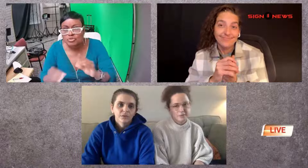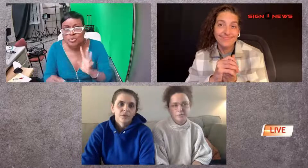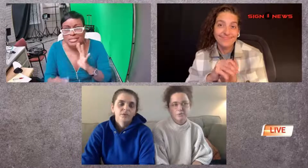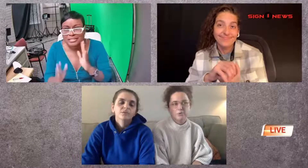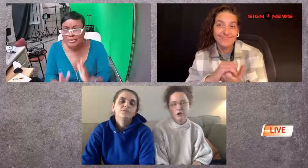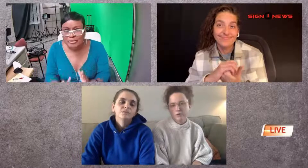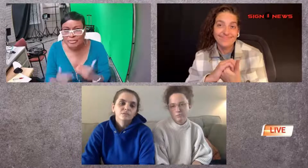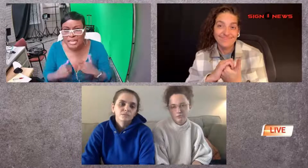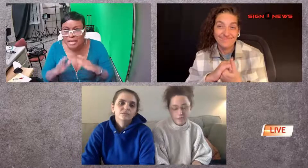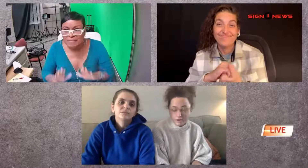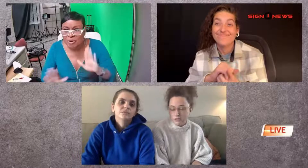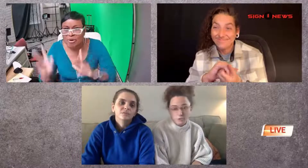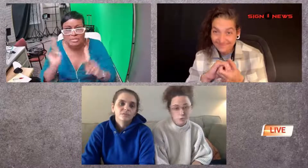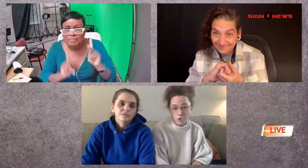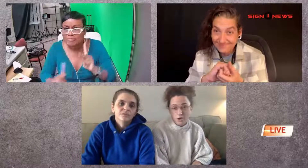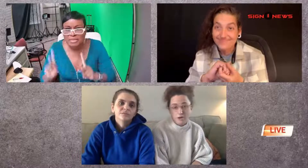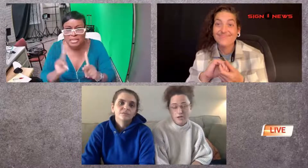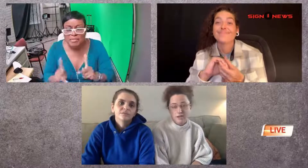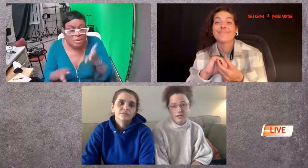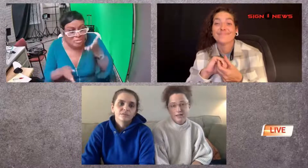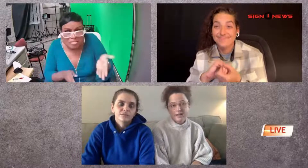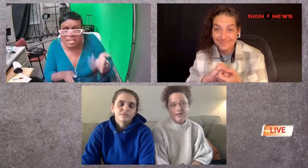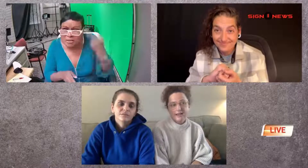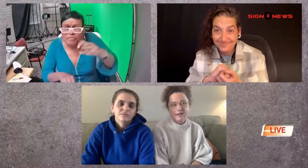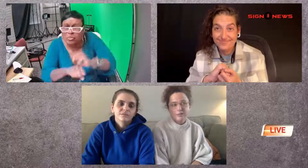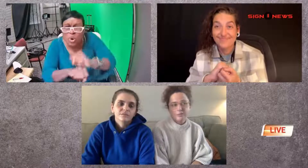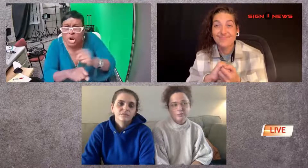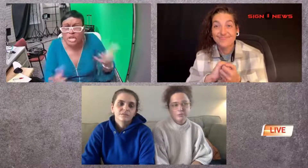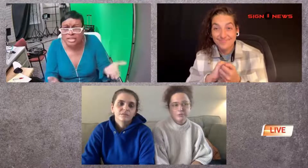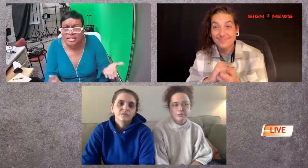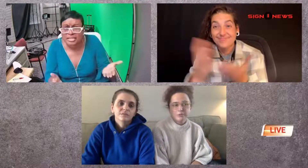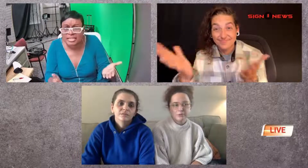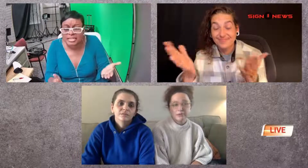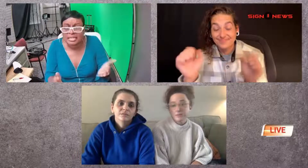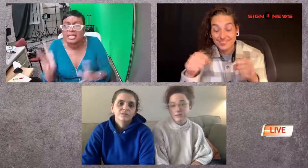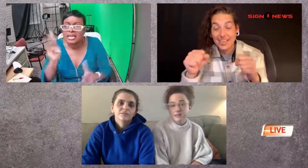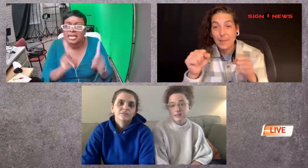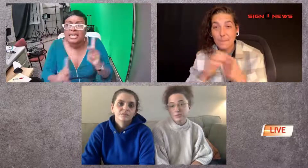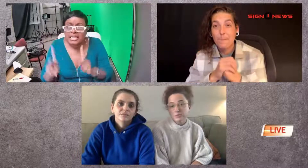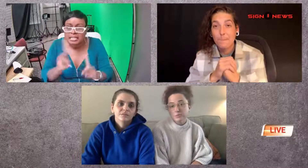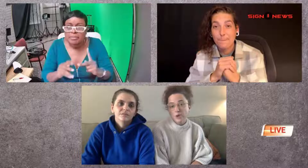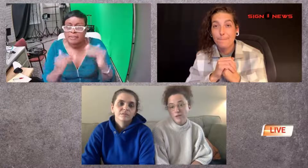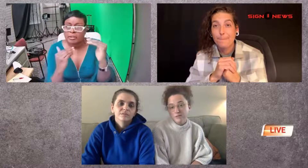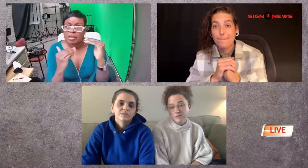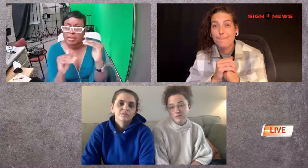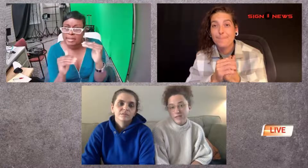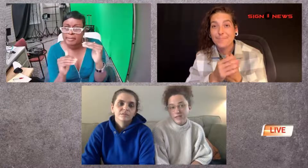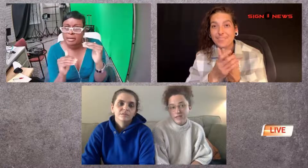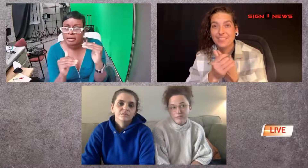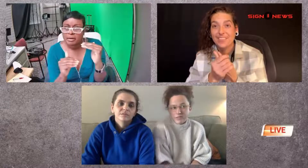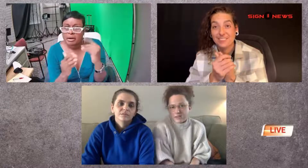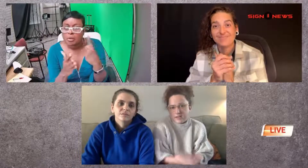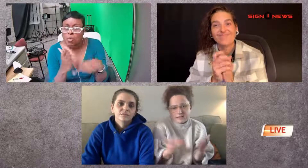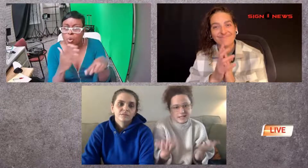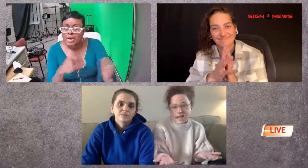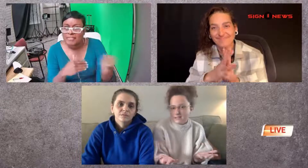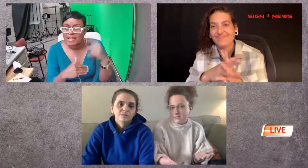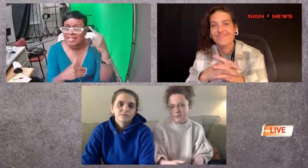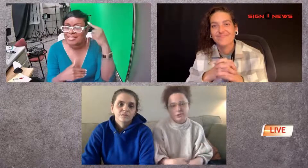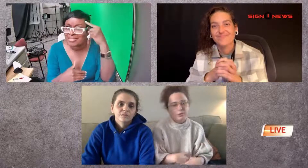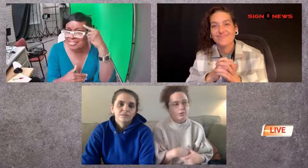fantastic people who are there to do the work. And when people sort of limit what they think